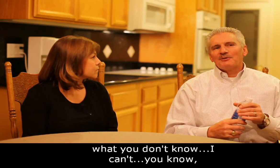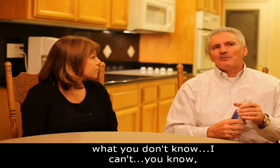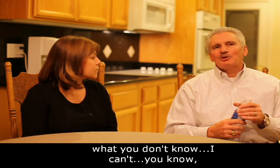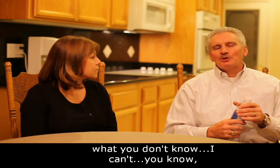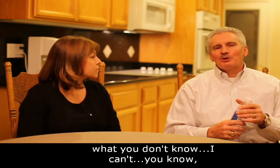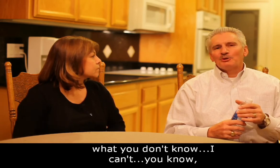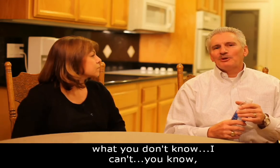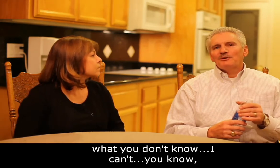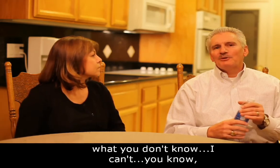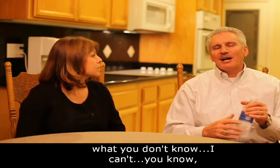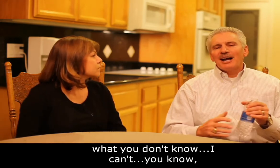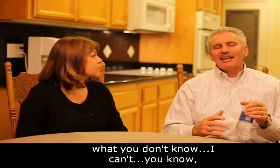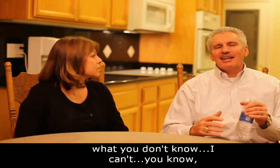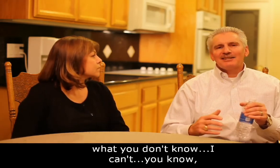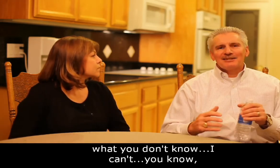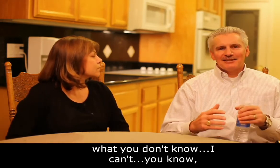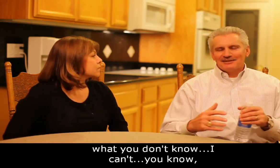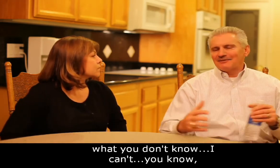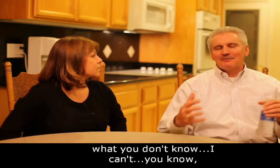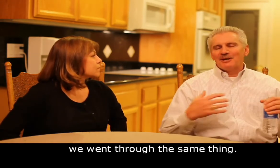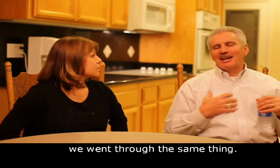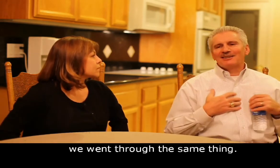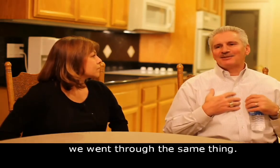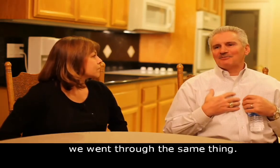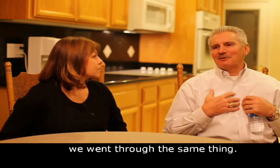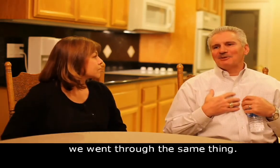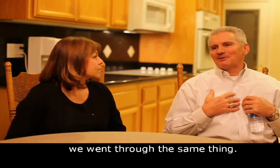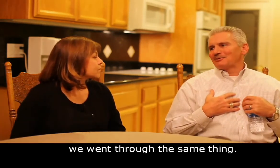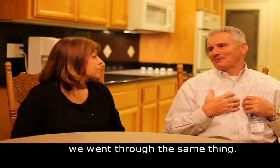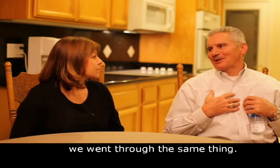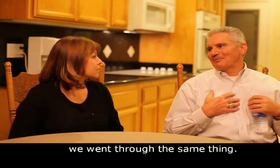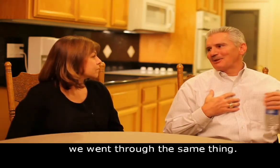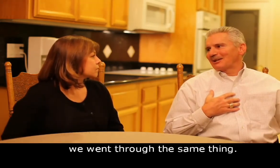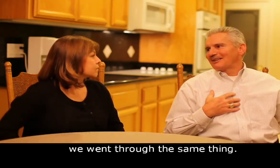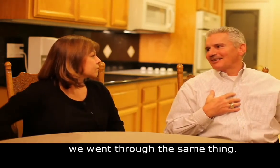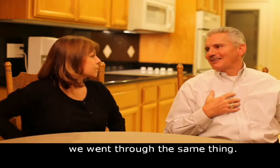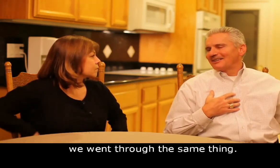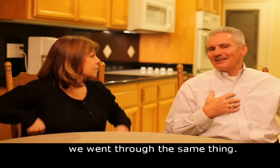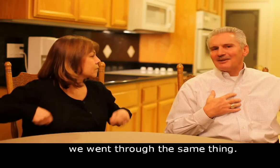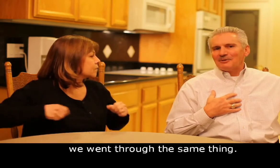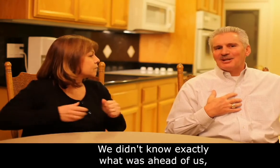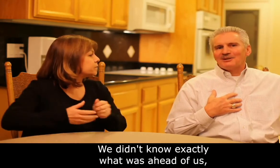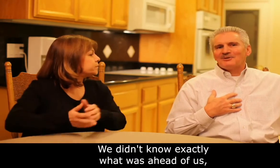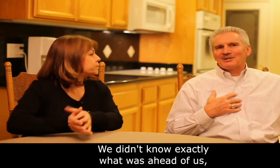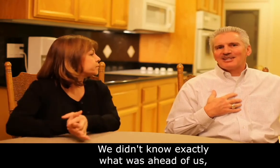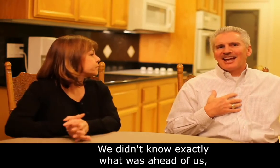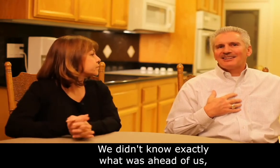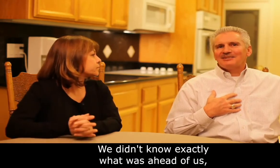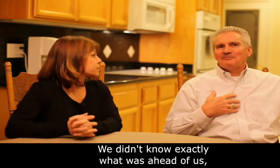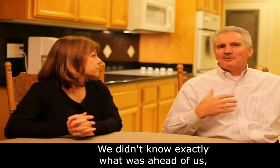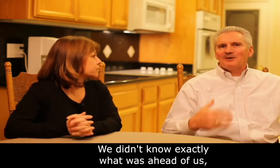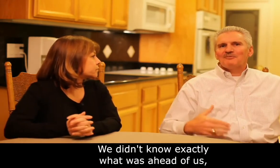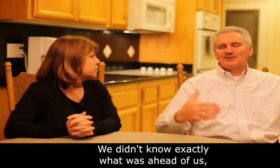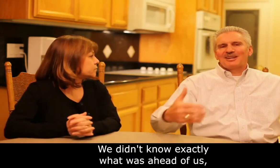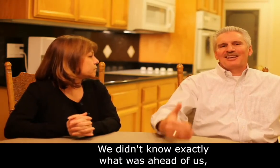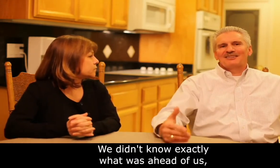what you don't know, we went through the same thing. We didn't know exactly what was ahead of